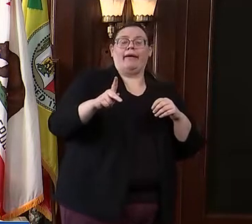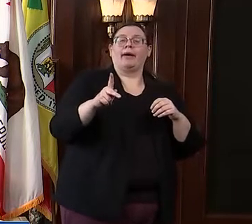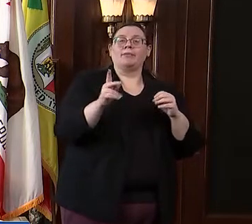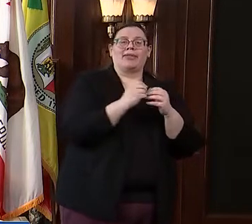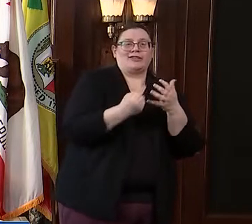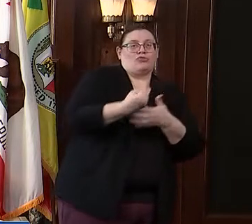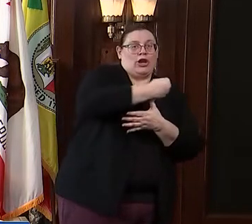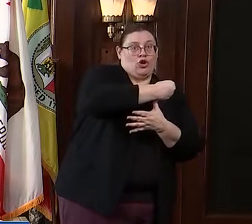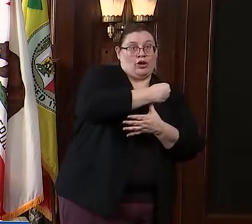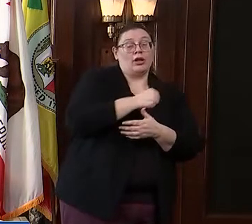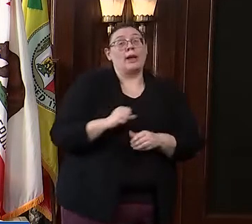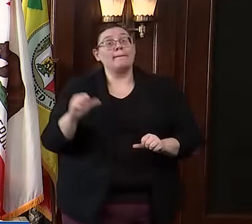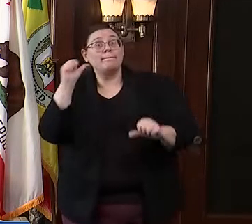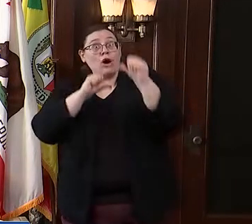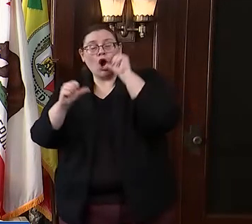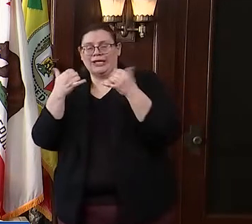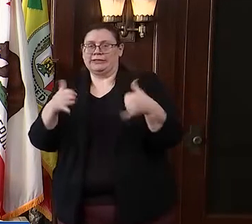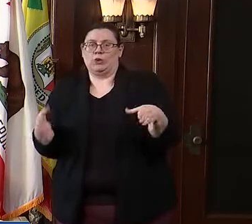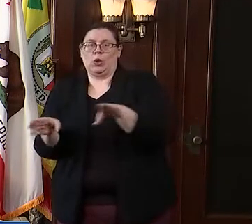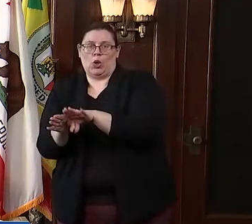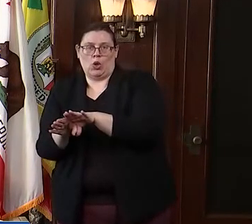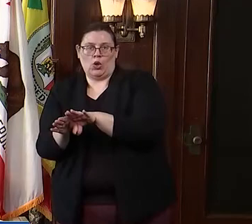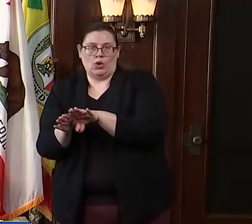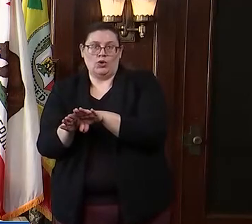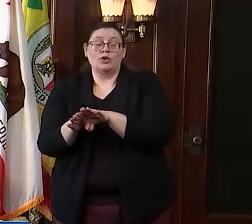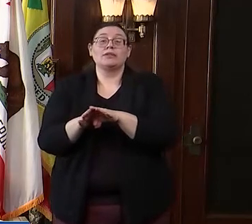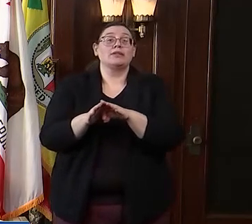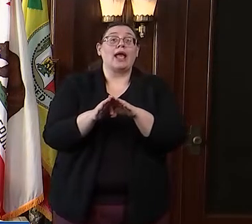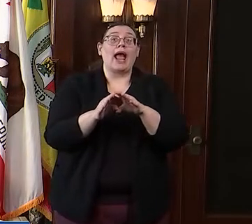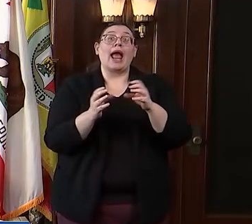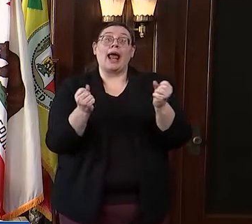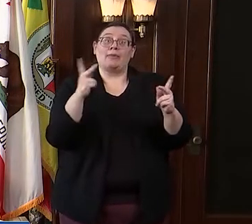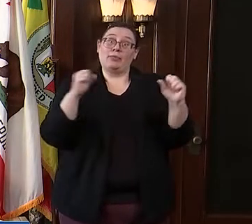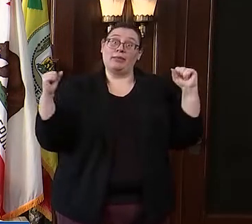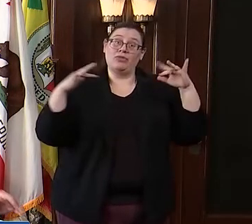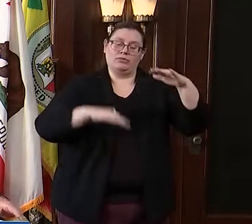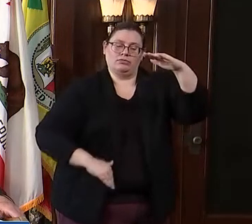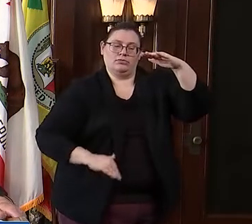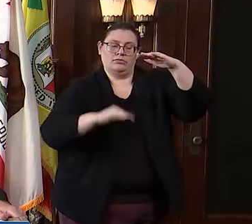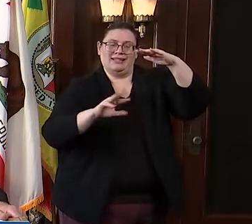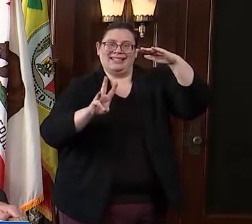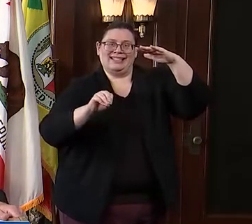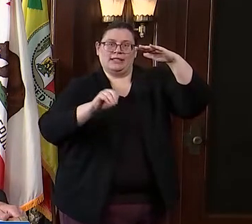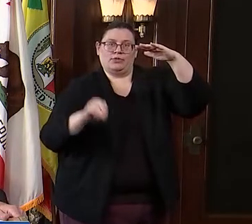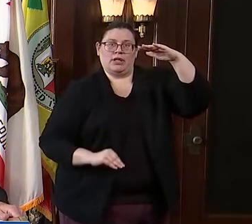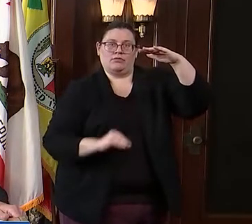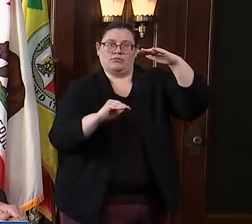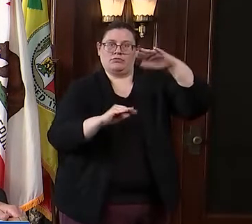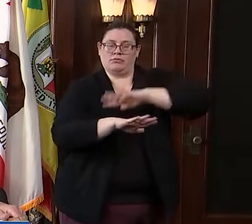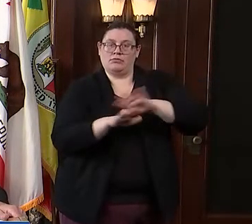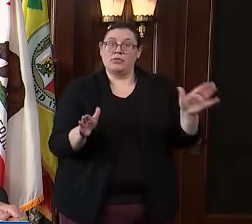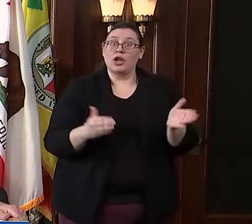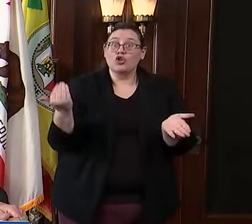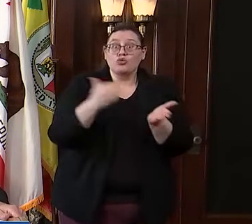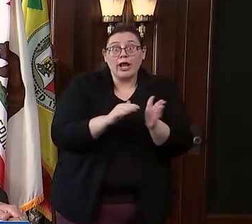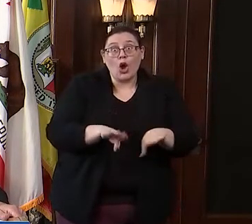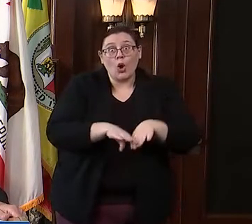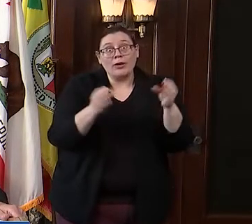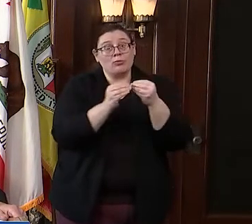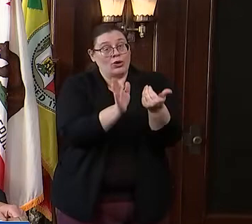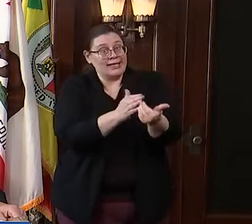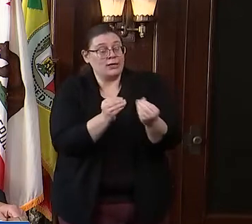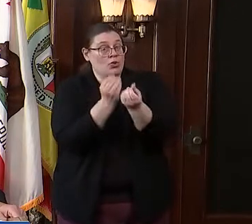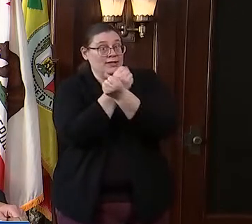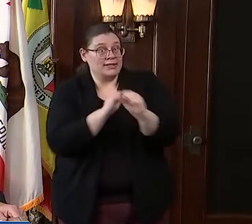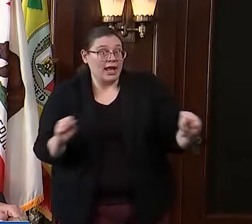areas remain closed, and occupancy will be limited to 60%. And you can make the reopening process easier and safer